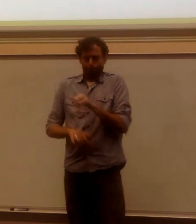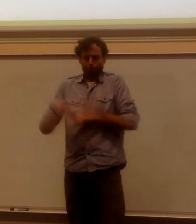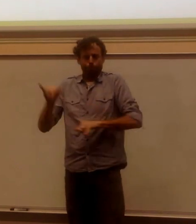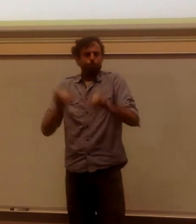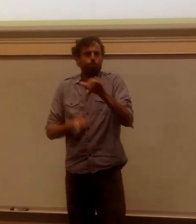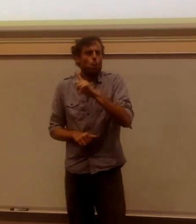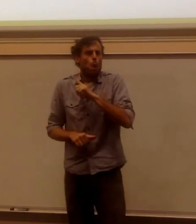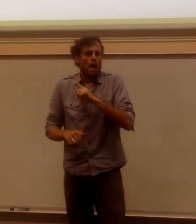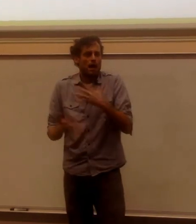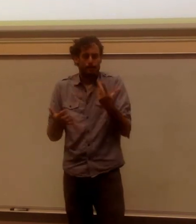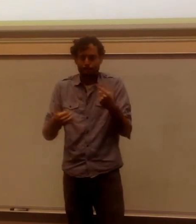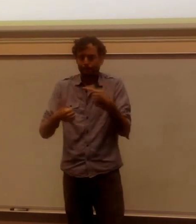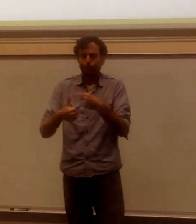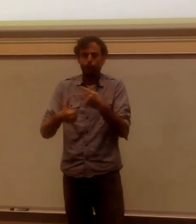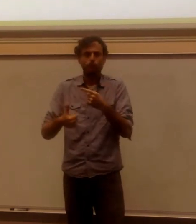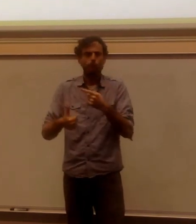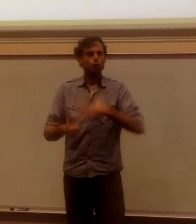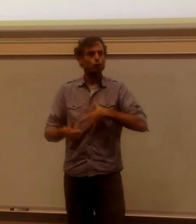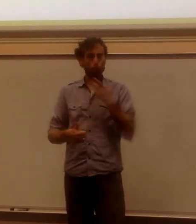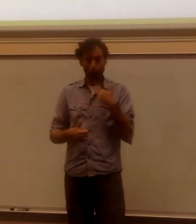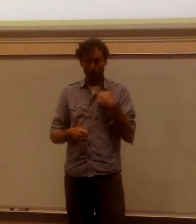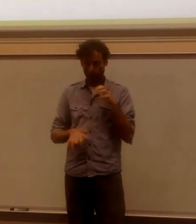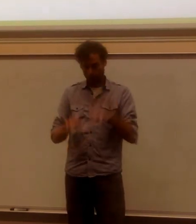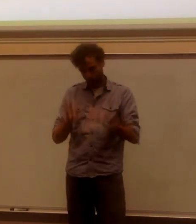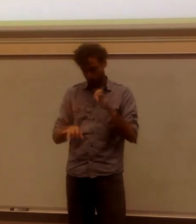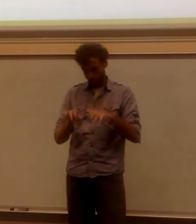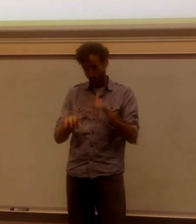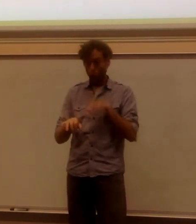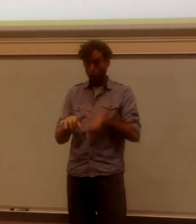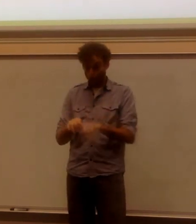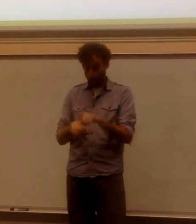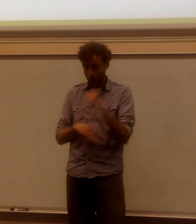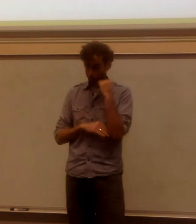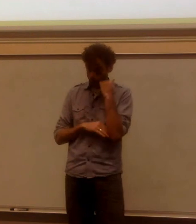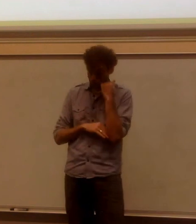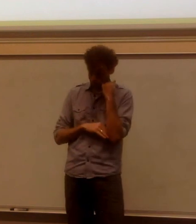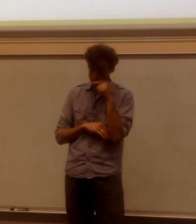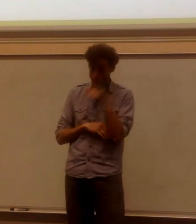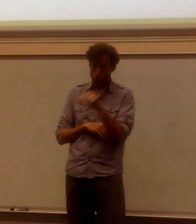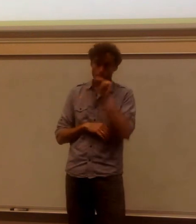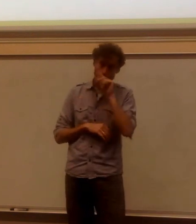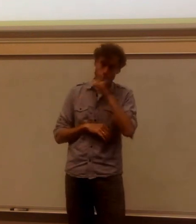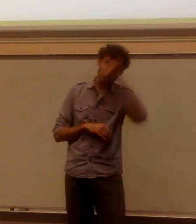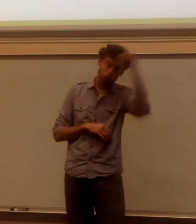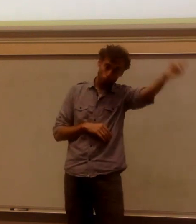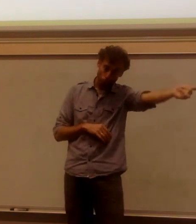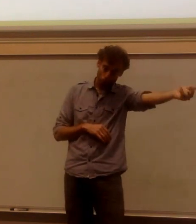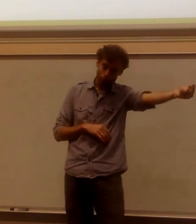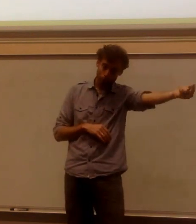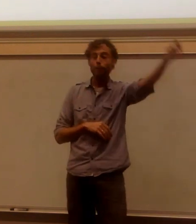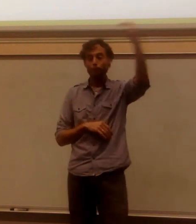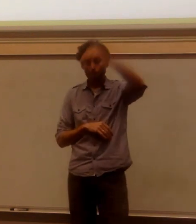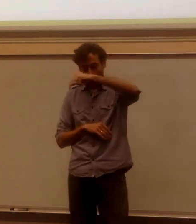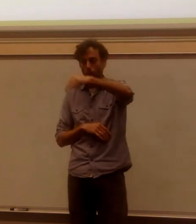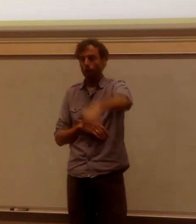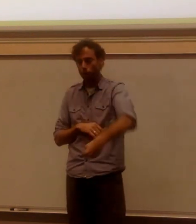And generally this research has found that deaf people are less satisfied with text relay services, partly because of the